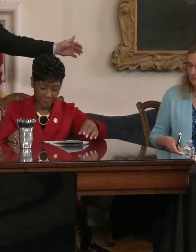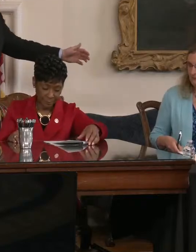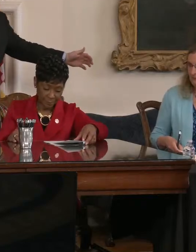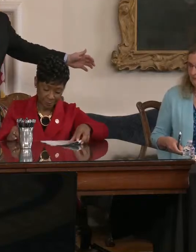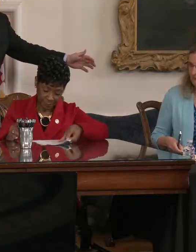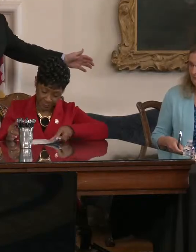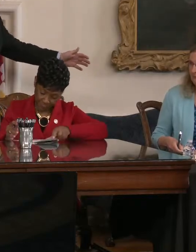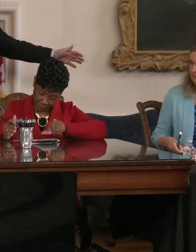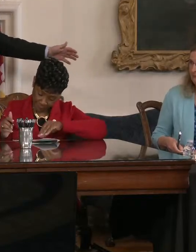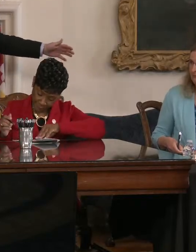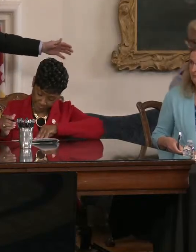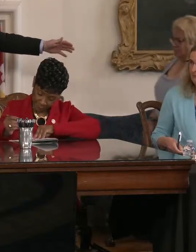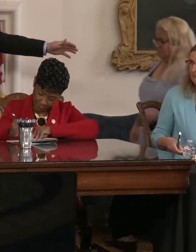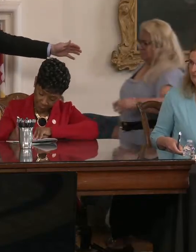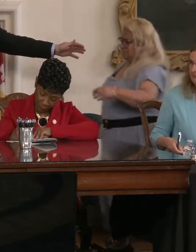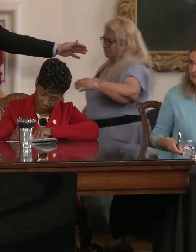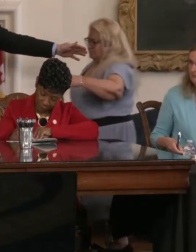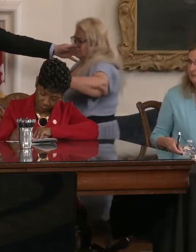Yes, we are.